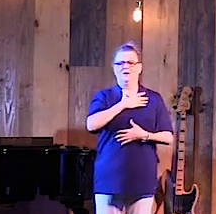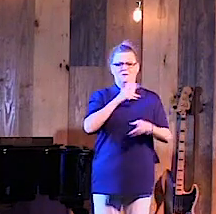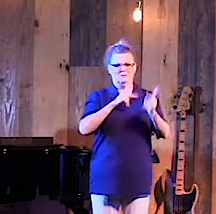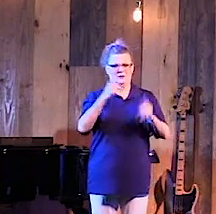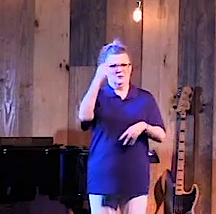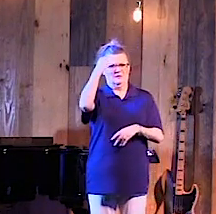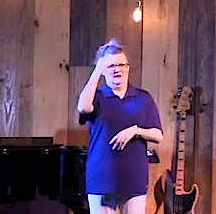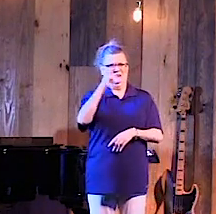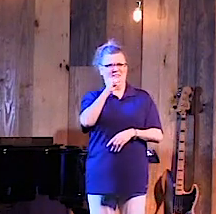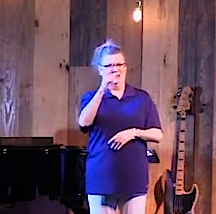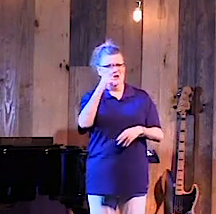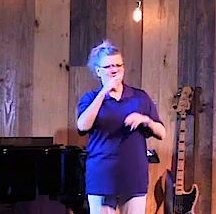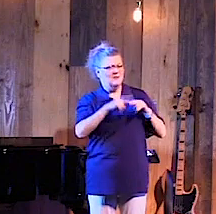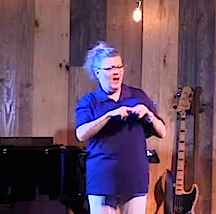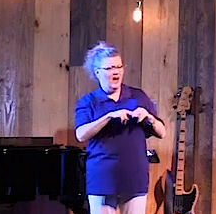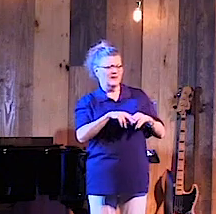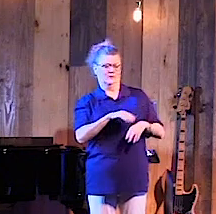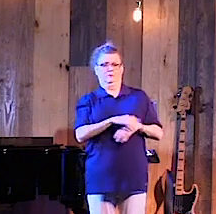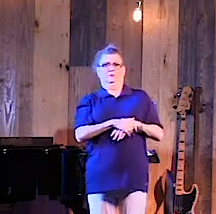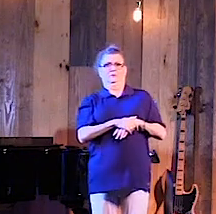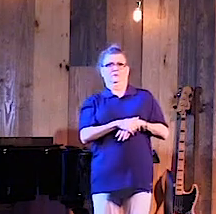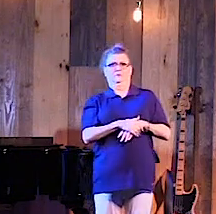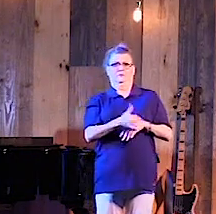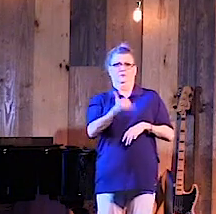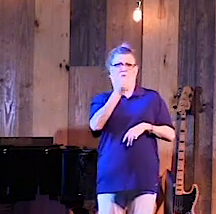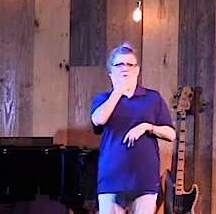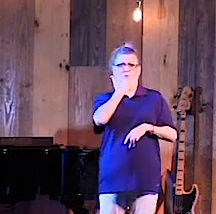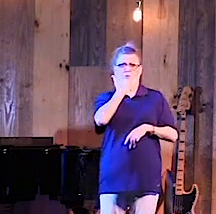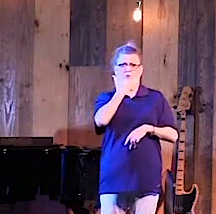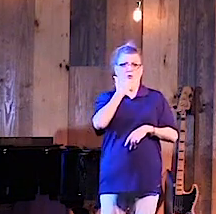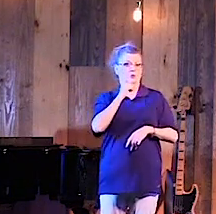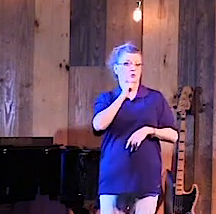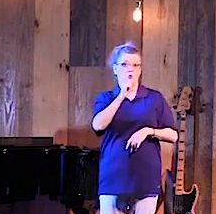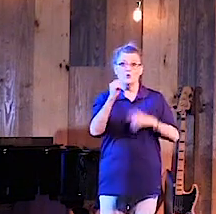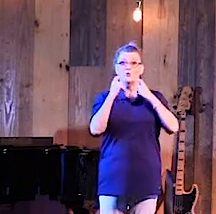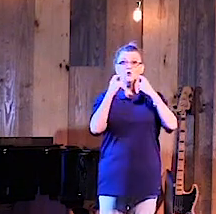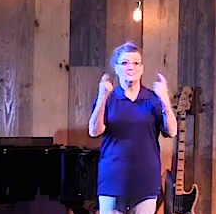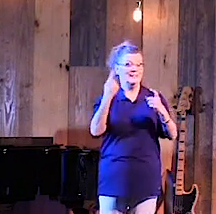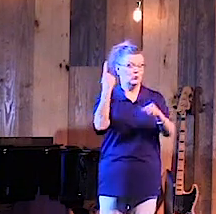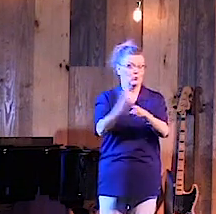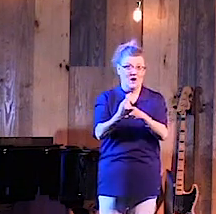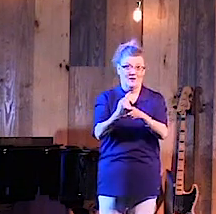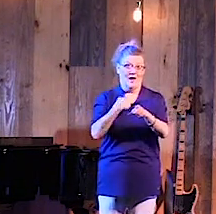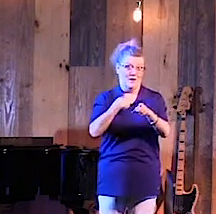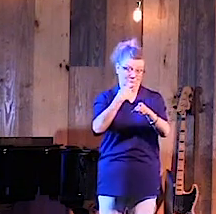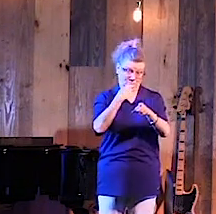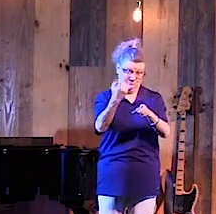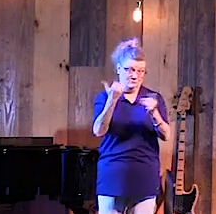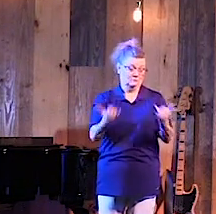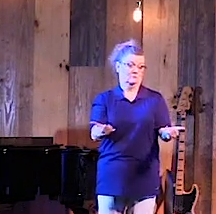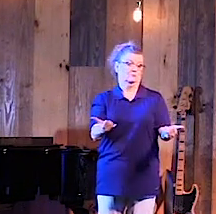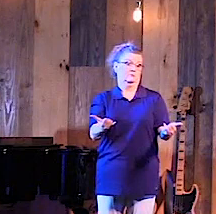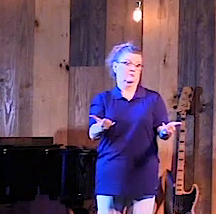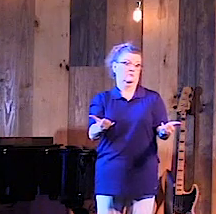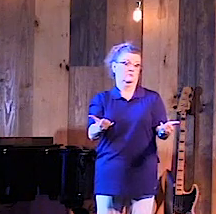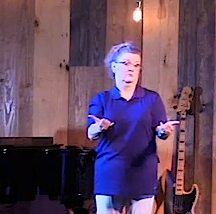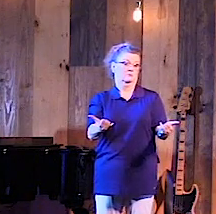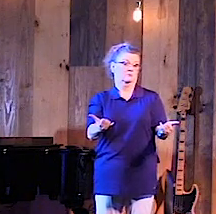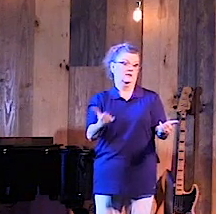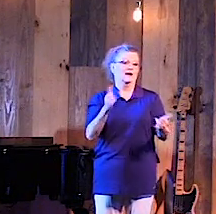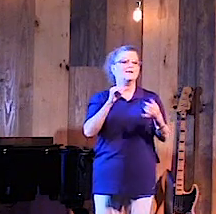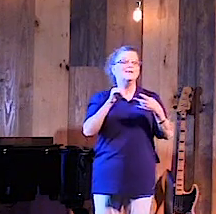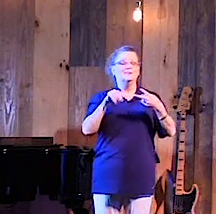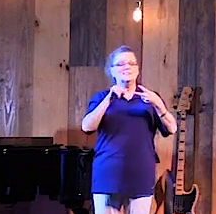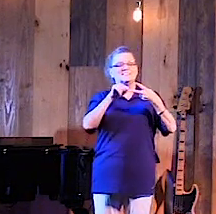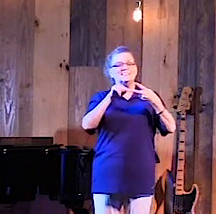mean, if that's been your experience or that's your belief, you simply ain't sinning right. I mean, I'm just telling you. But you see, listen to me. There's a second part